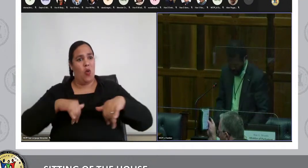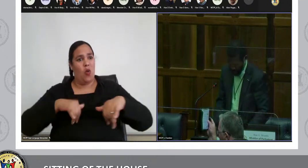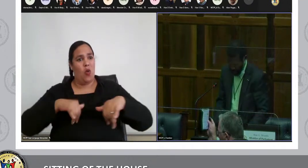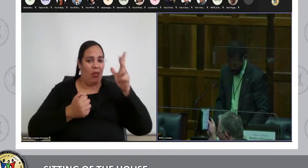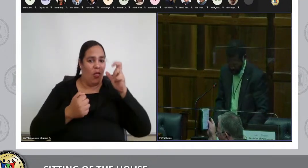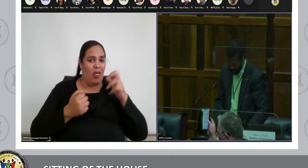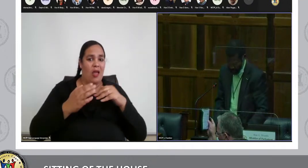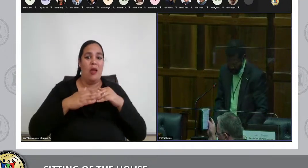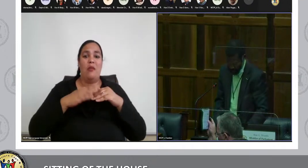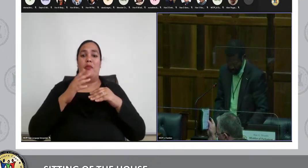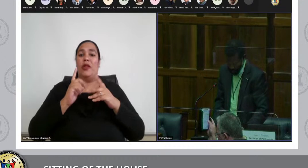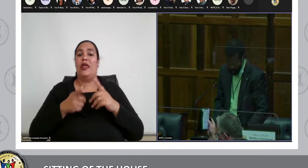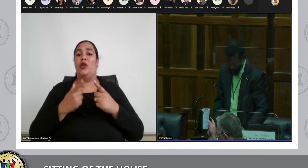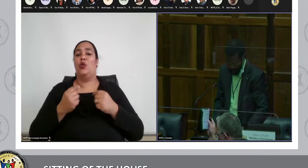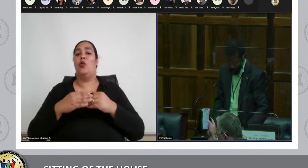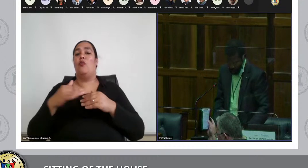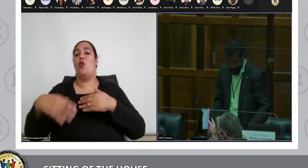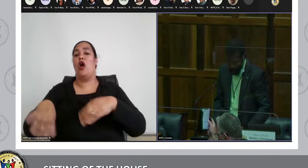any further action.